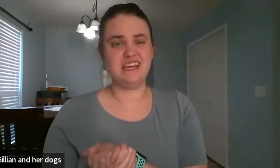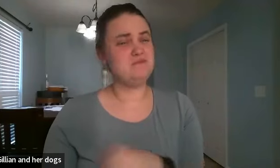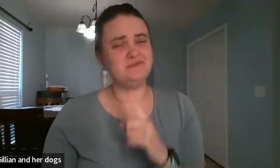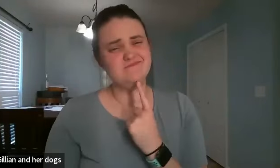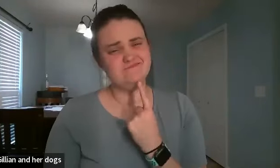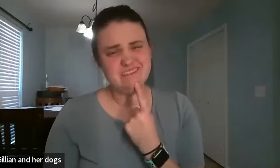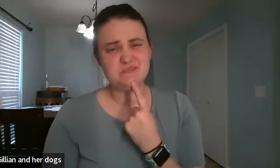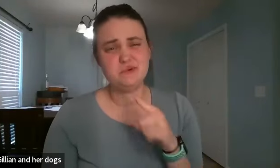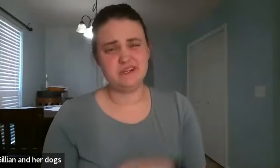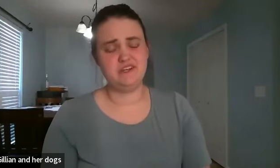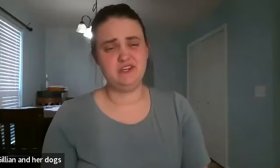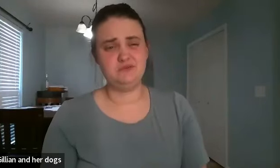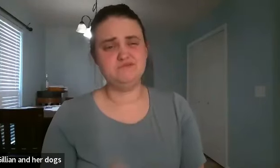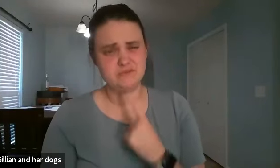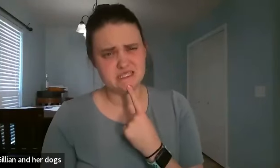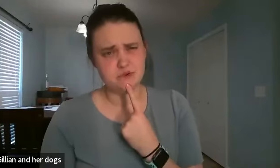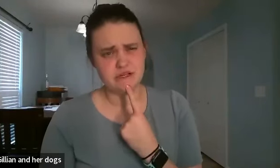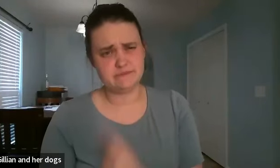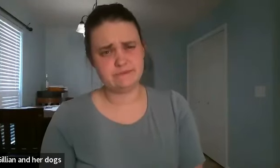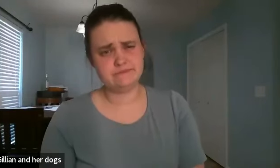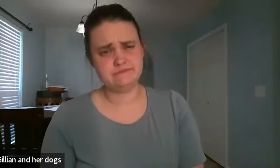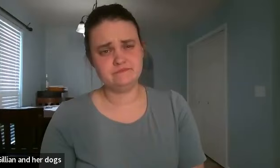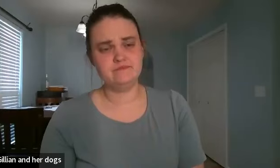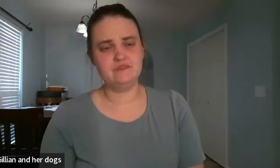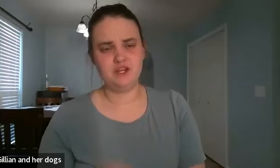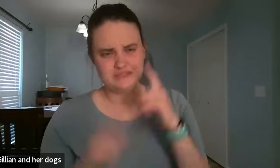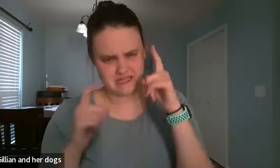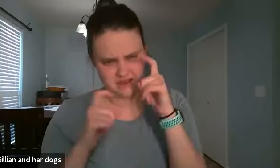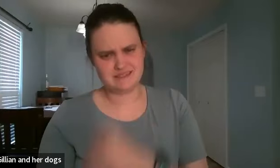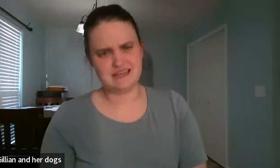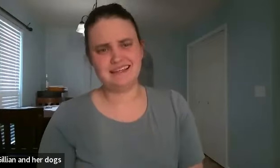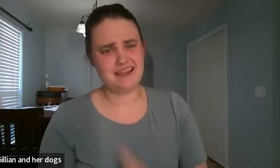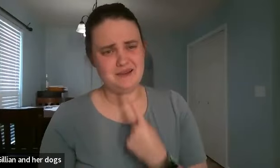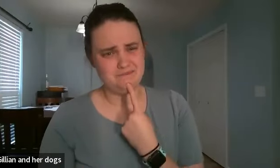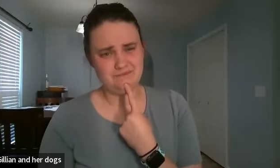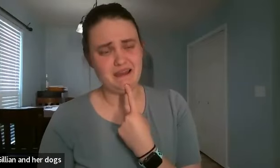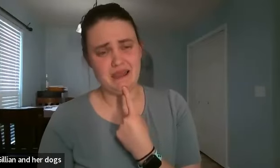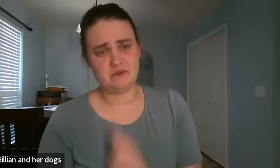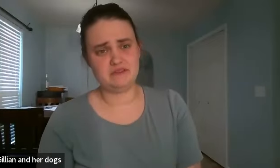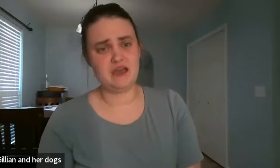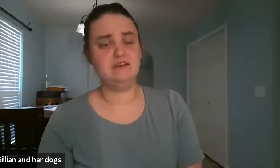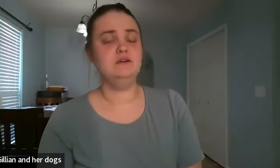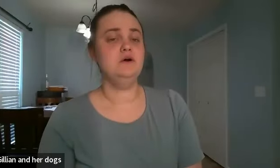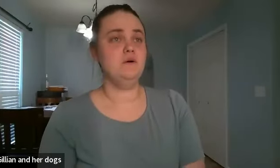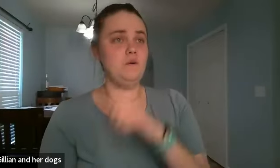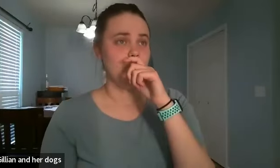I'm disappointed in you, I'm disappointed, you know, it's that kind of sad, like I'm not happy with that,